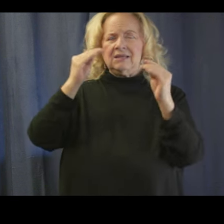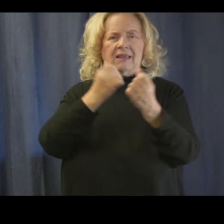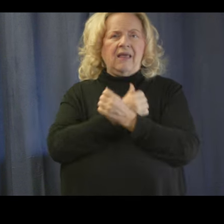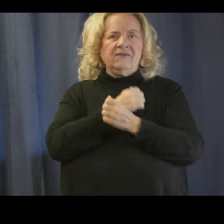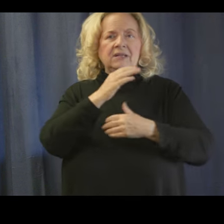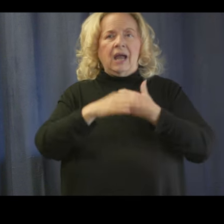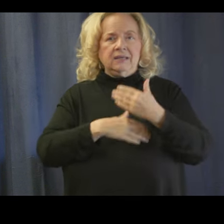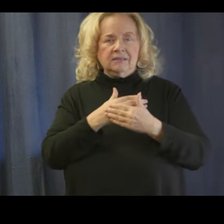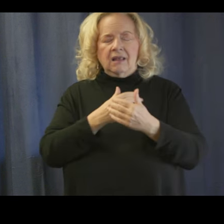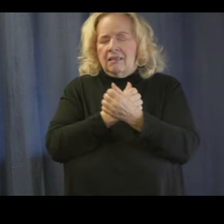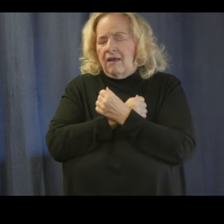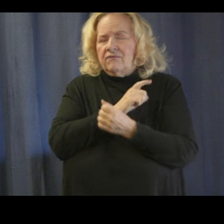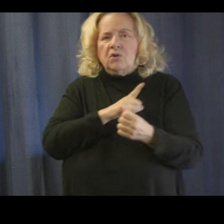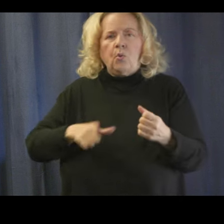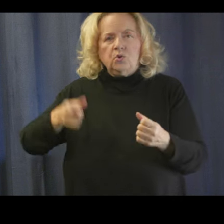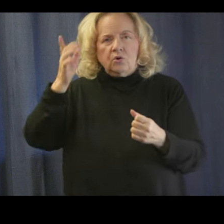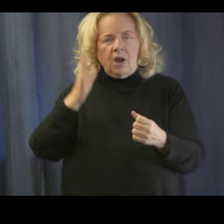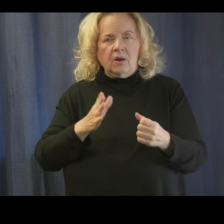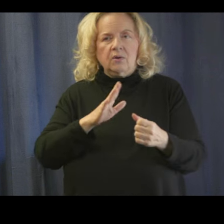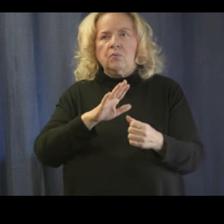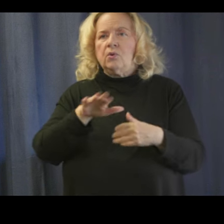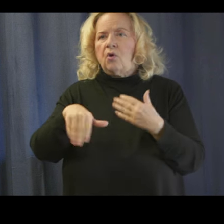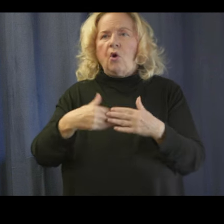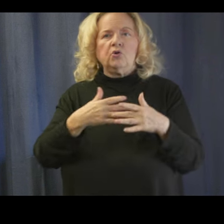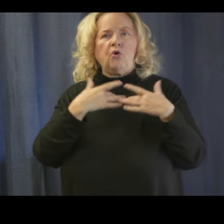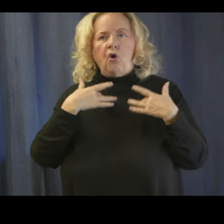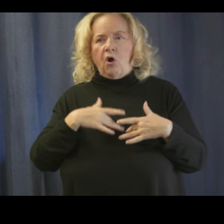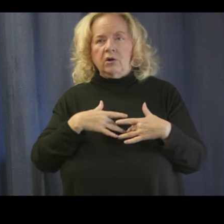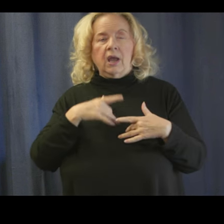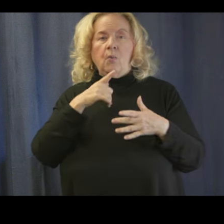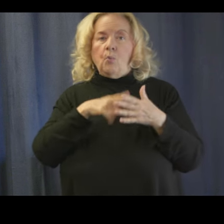Its highest teaching is love and kindness.